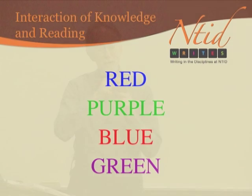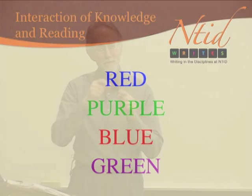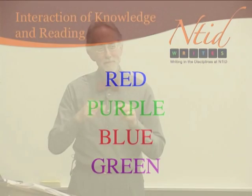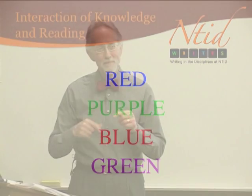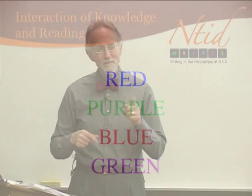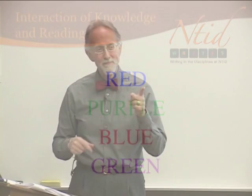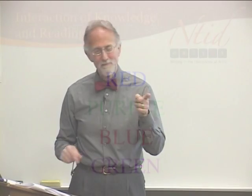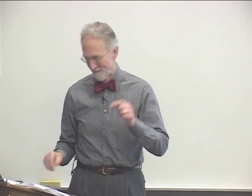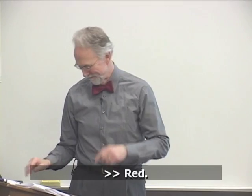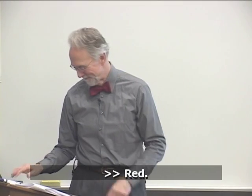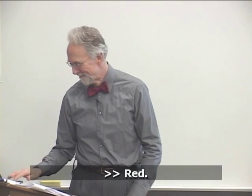Red.